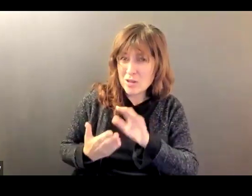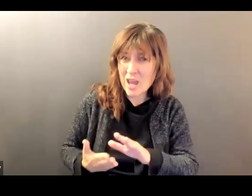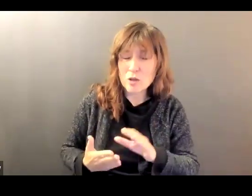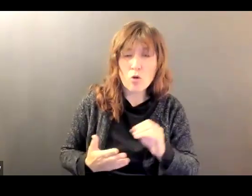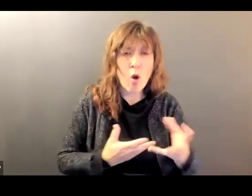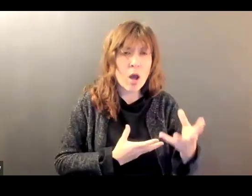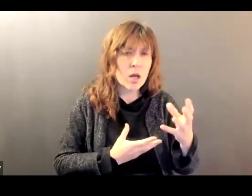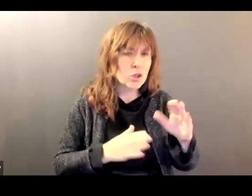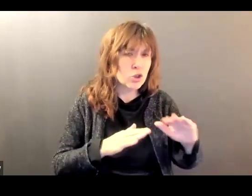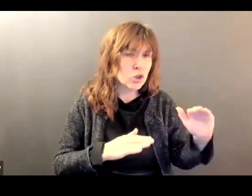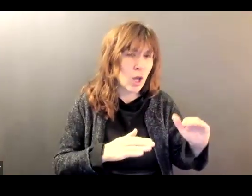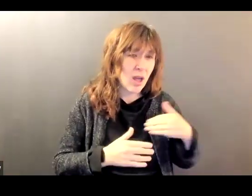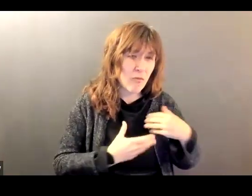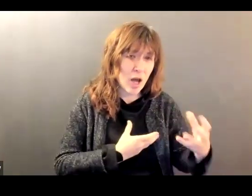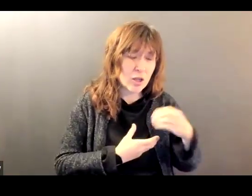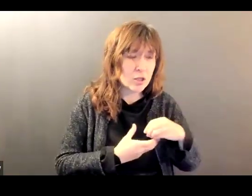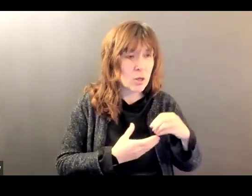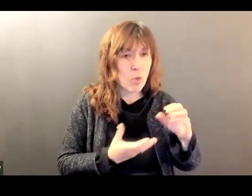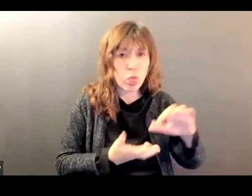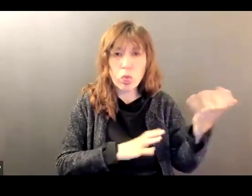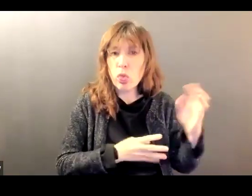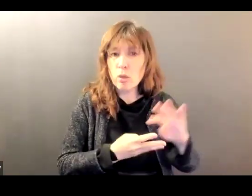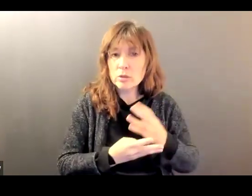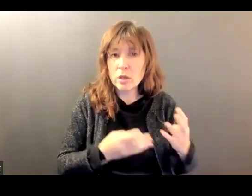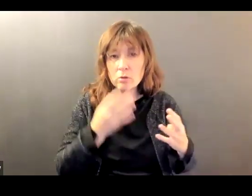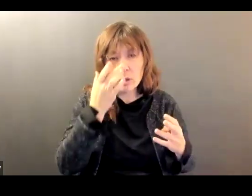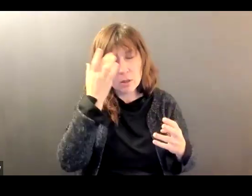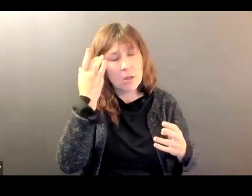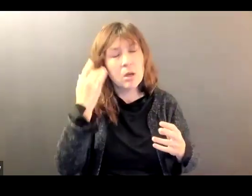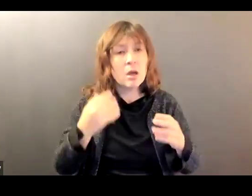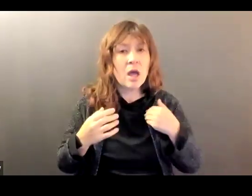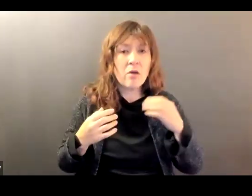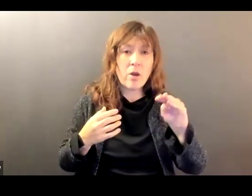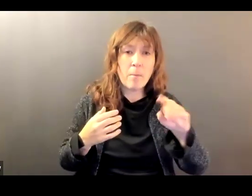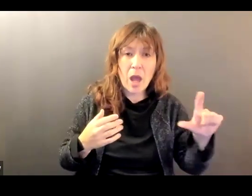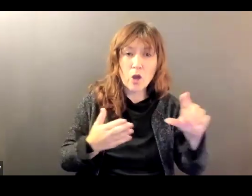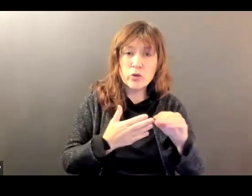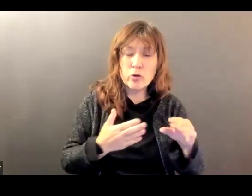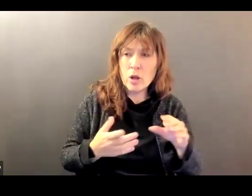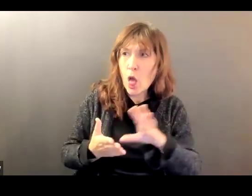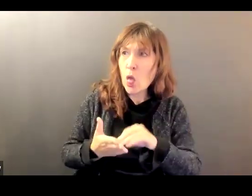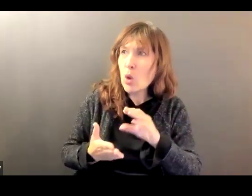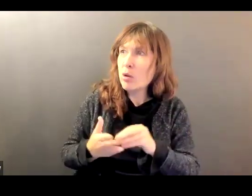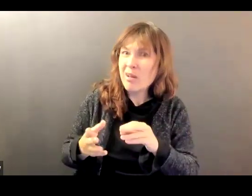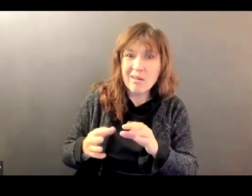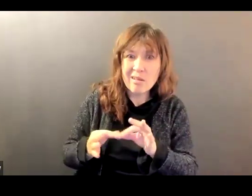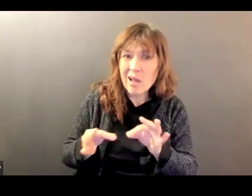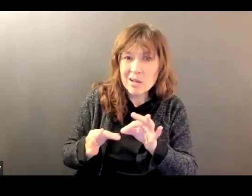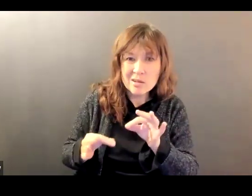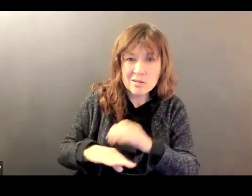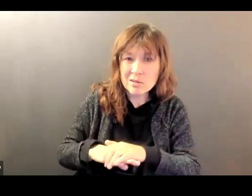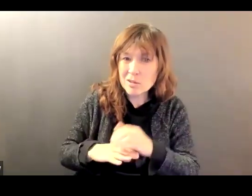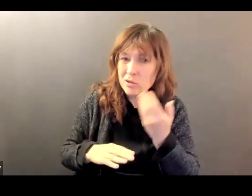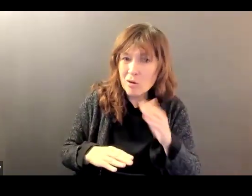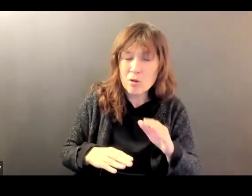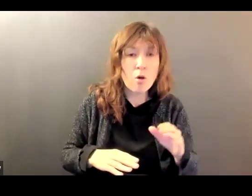child's routine gets disrupted? What about RMLs who are learning math and literacy in a language foreign to them? What about my Black and Brown